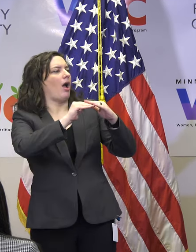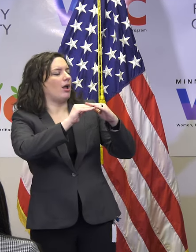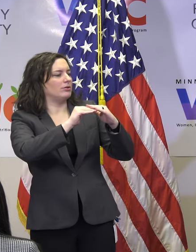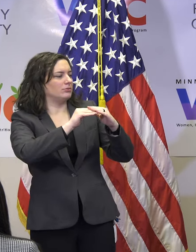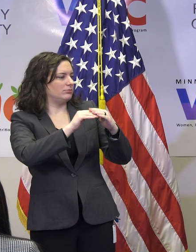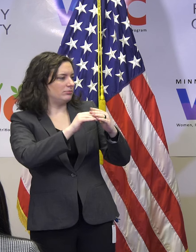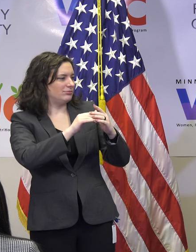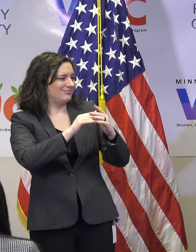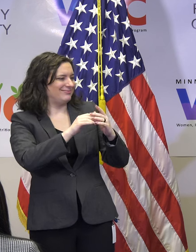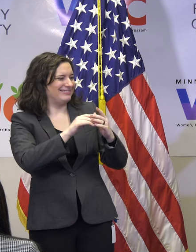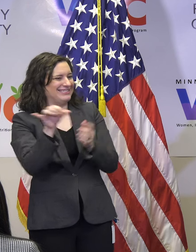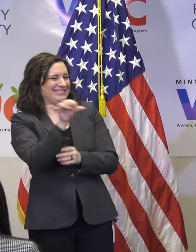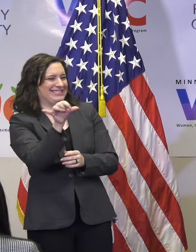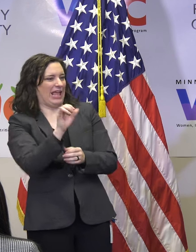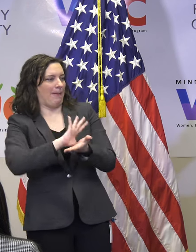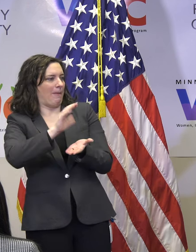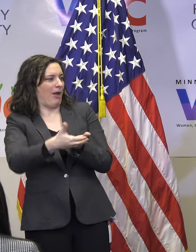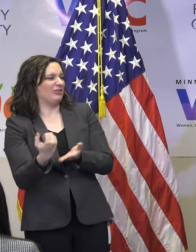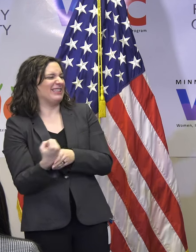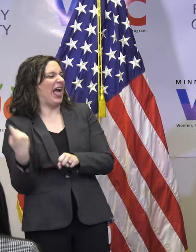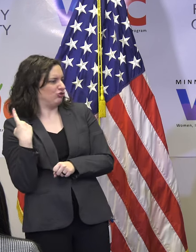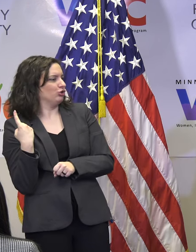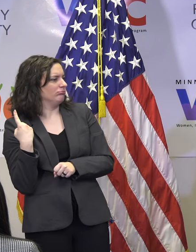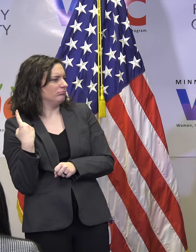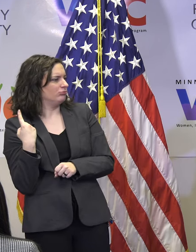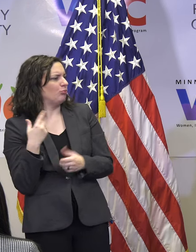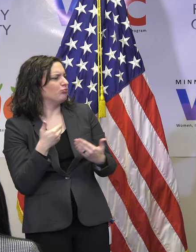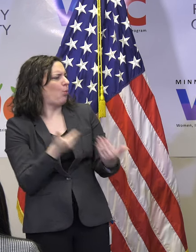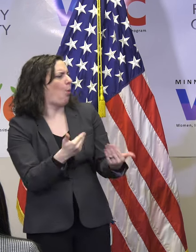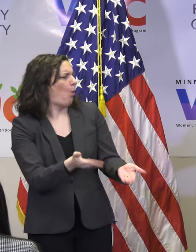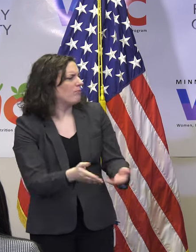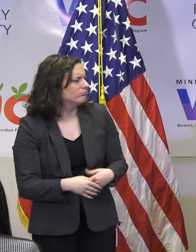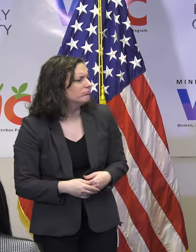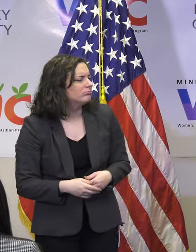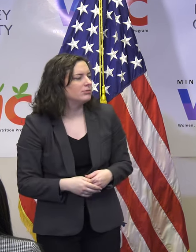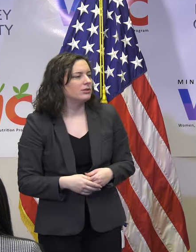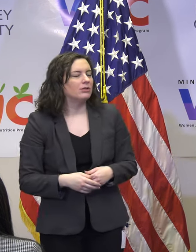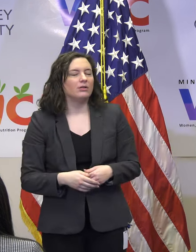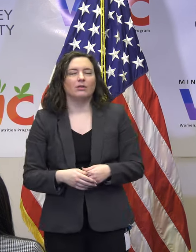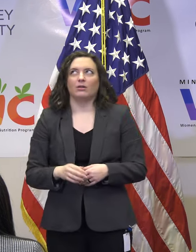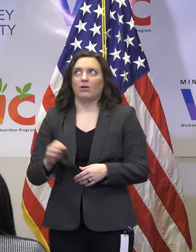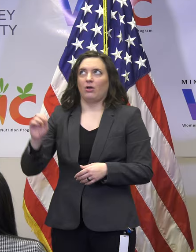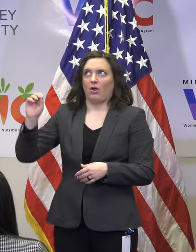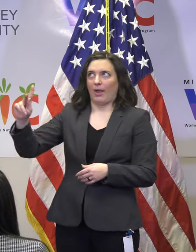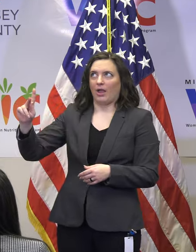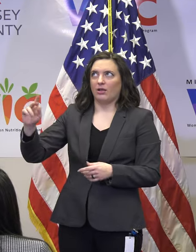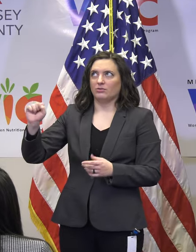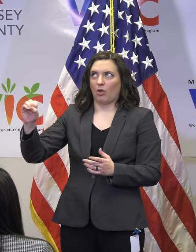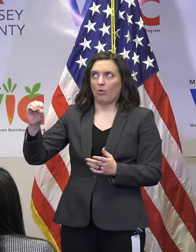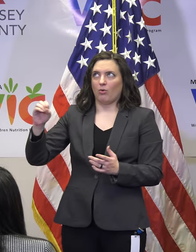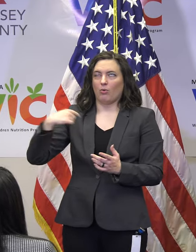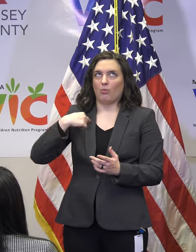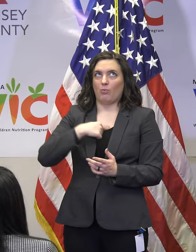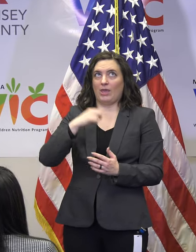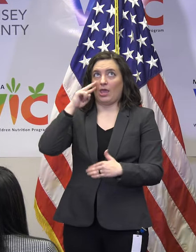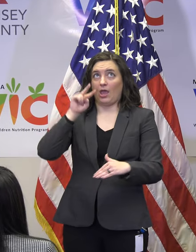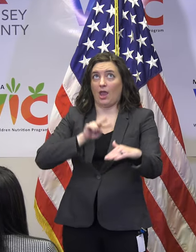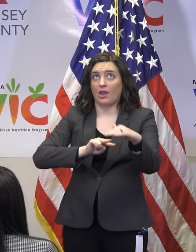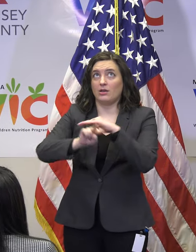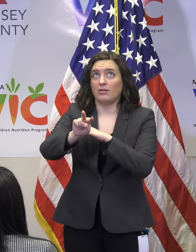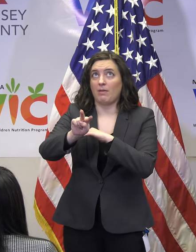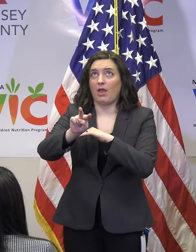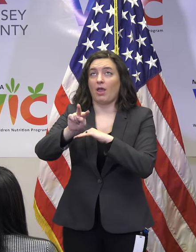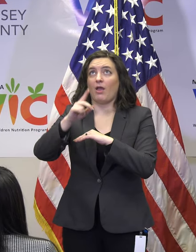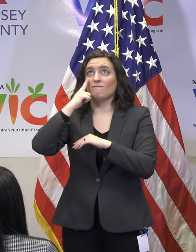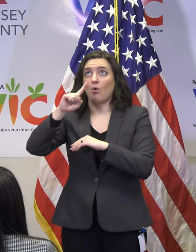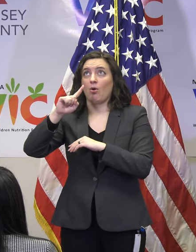full funding. So you can feel free to spend forward. So take that September money that you might have, or that August